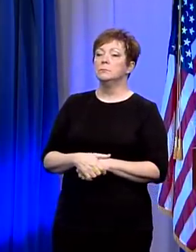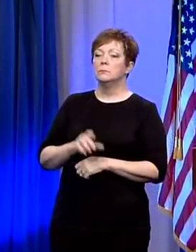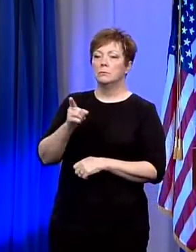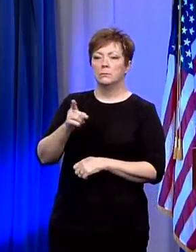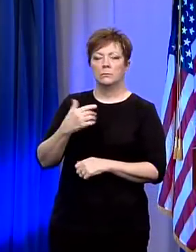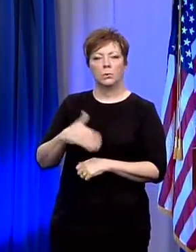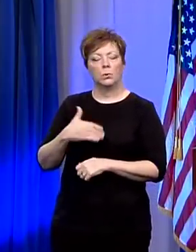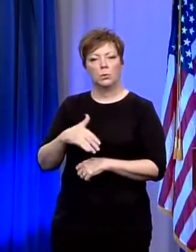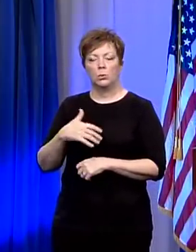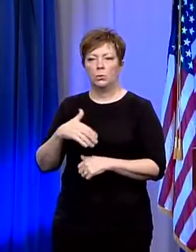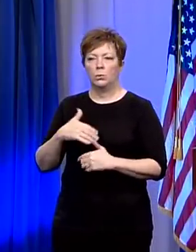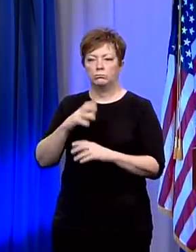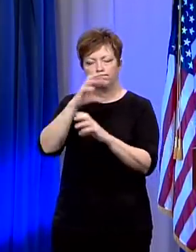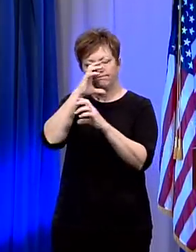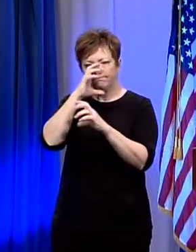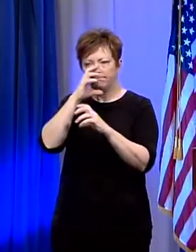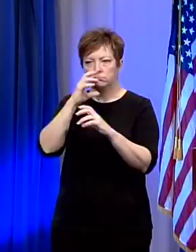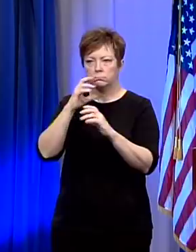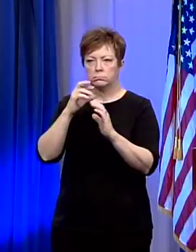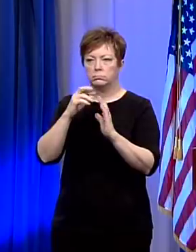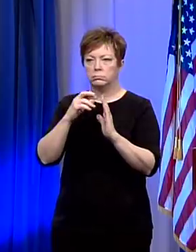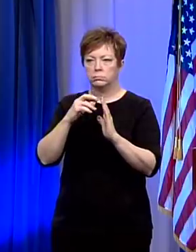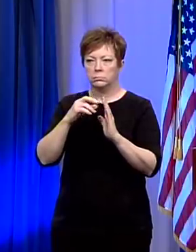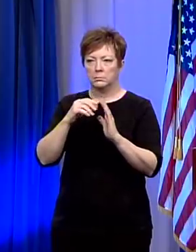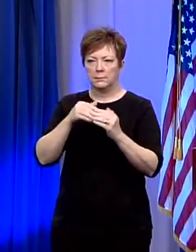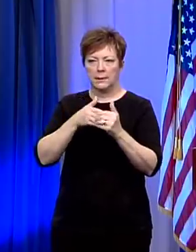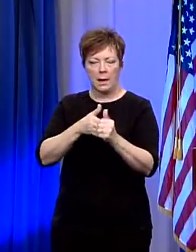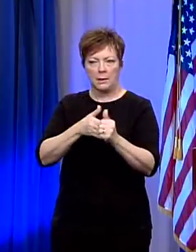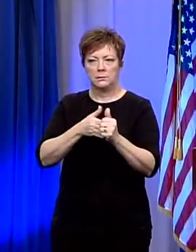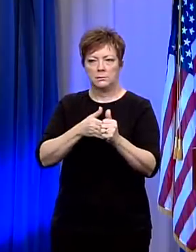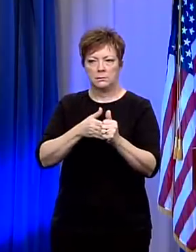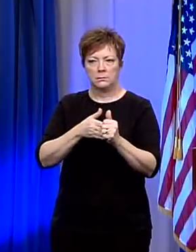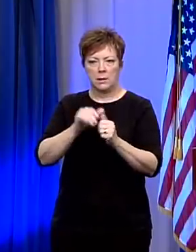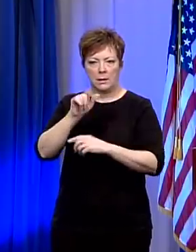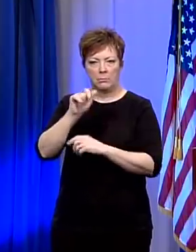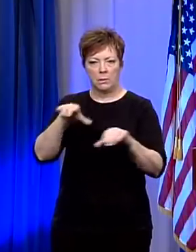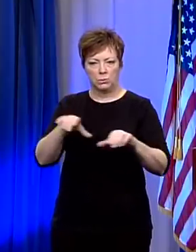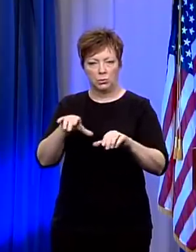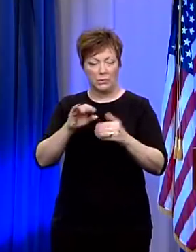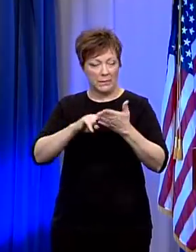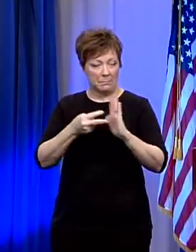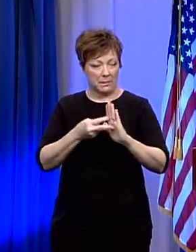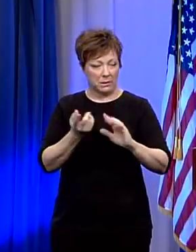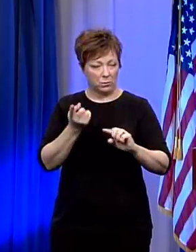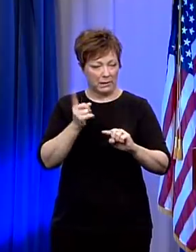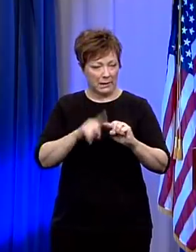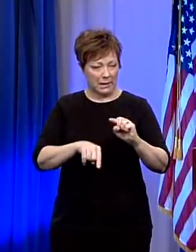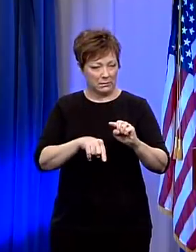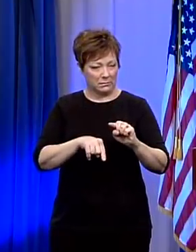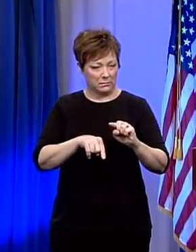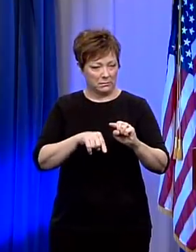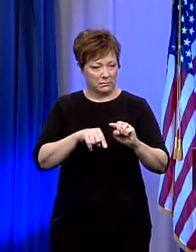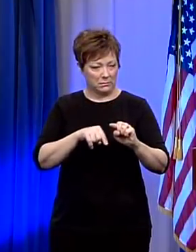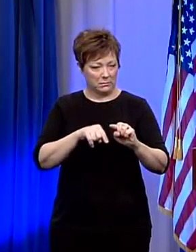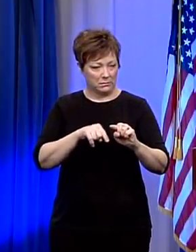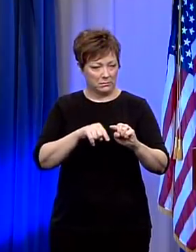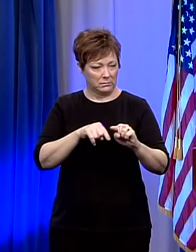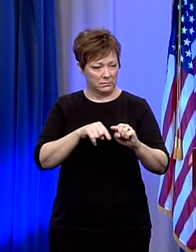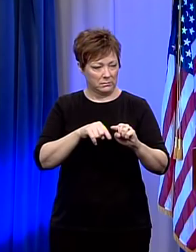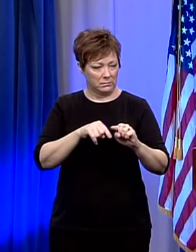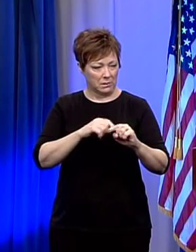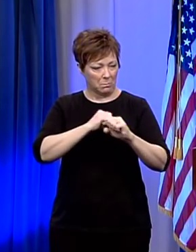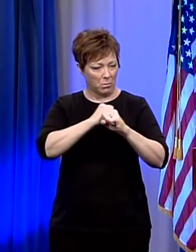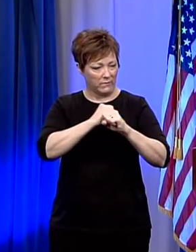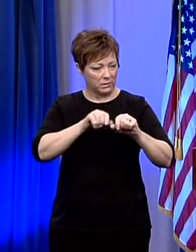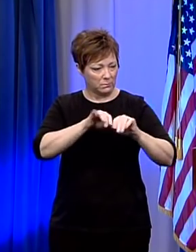that the state is taking. Does this mean we're nowhere near of containing this or stopping the spread? Yeah, I think our strategy has always been